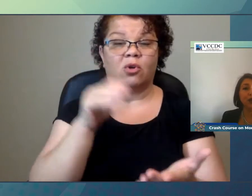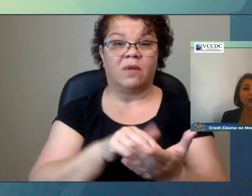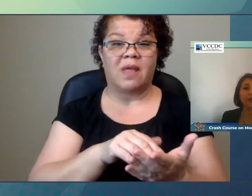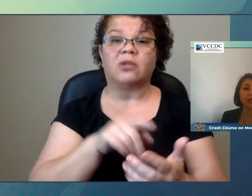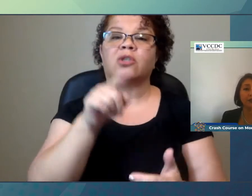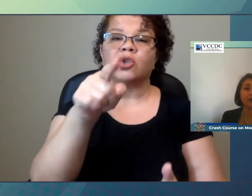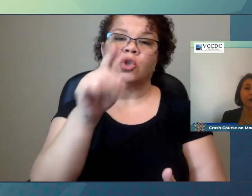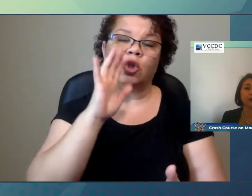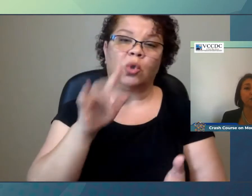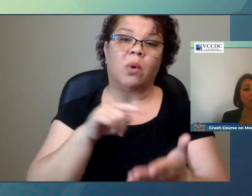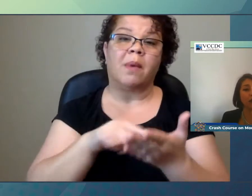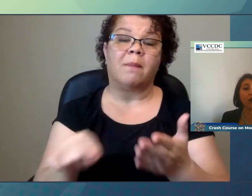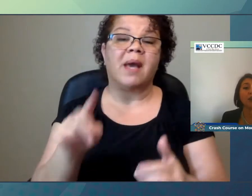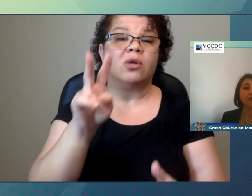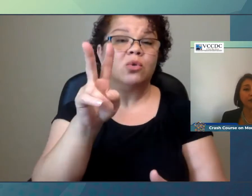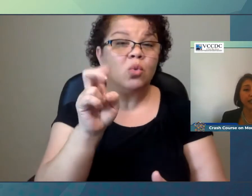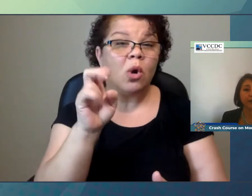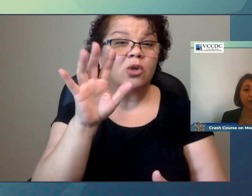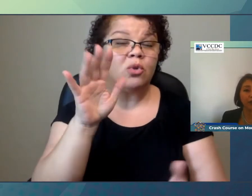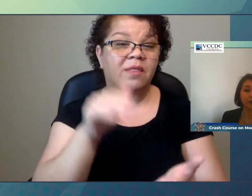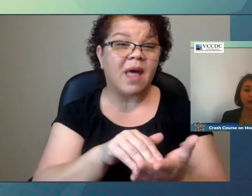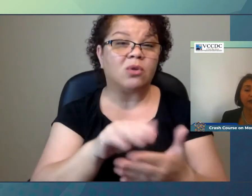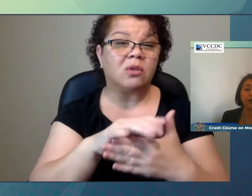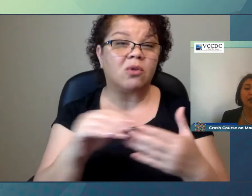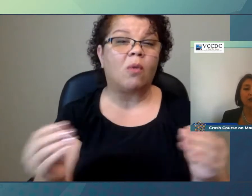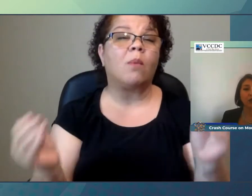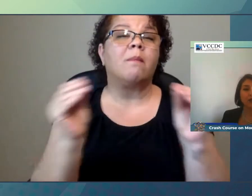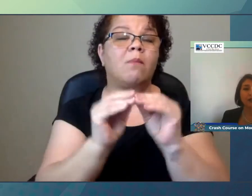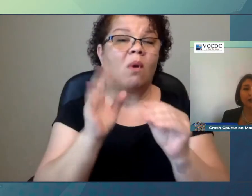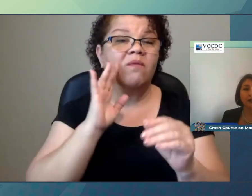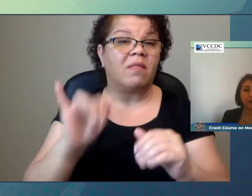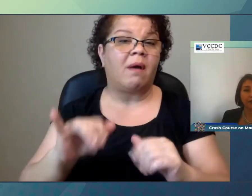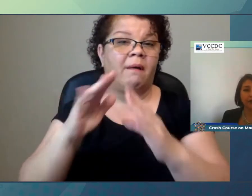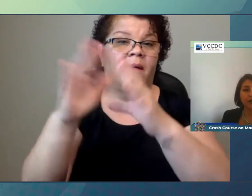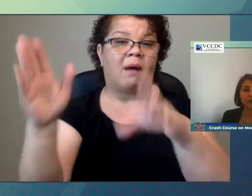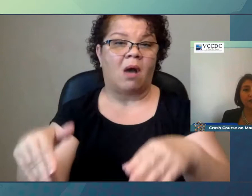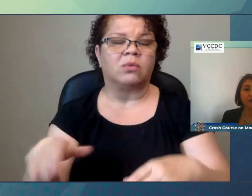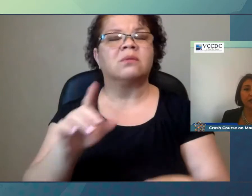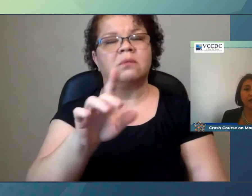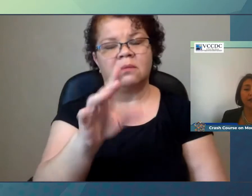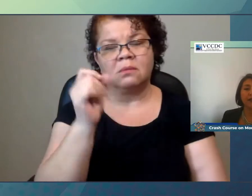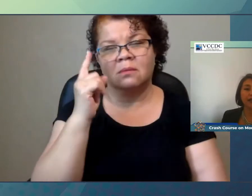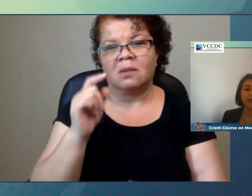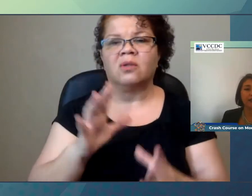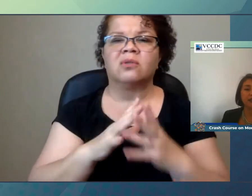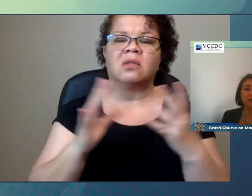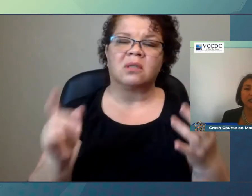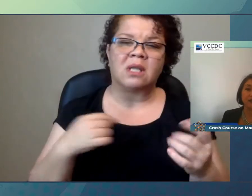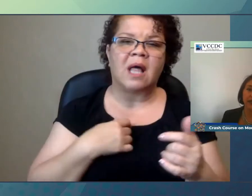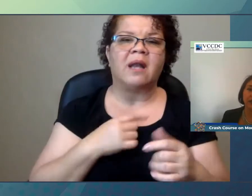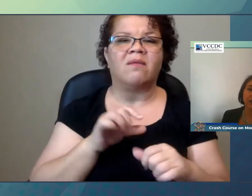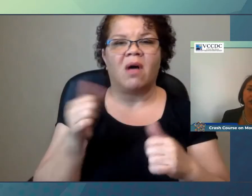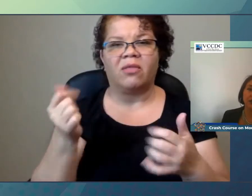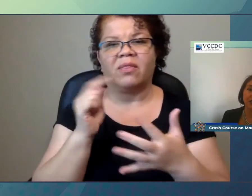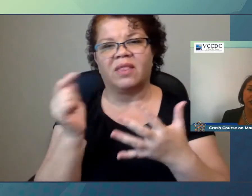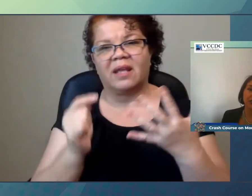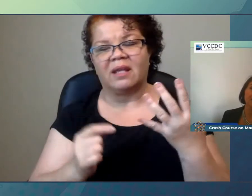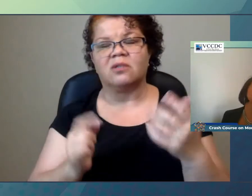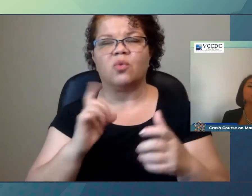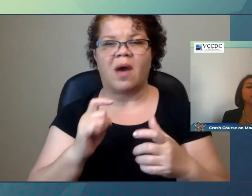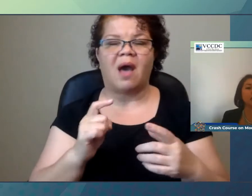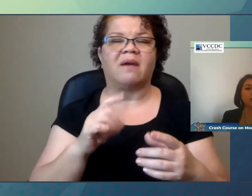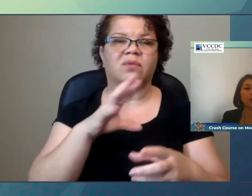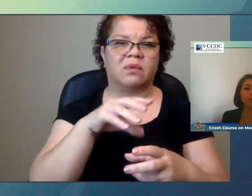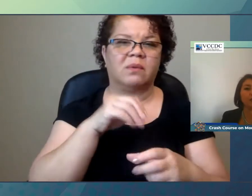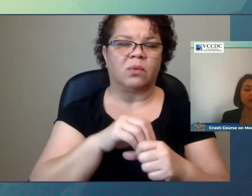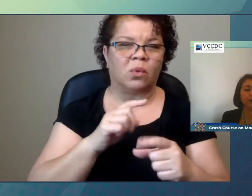paying $200,000 more for said property. Of course, there are a lot of nuances in there. Again, speak directly to your